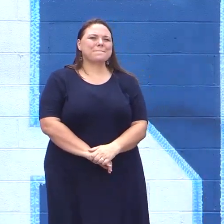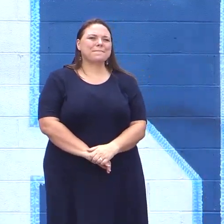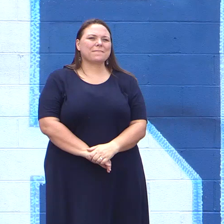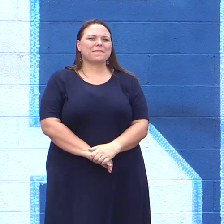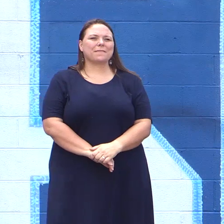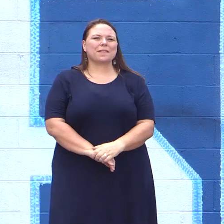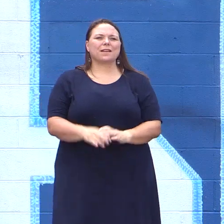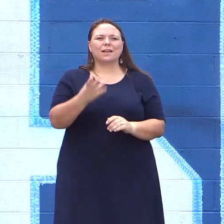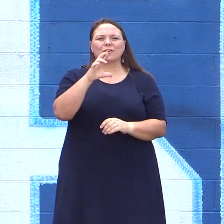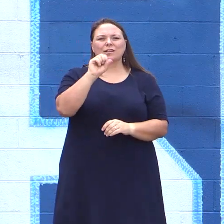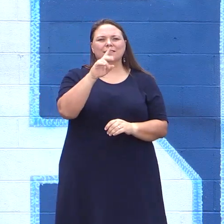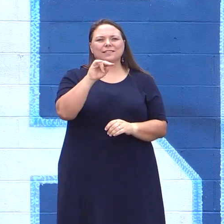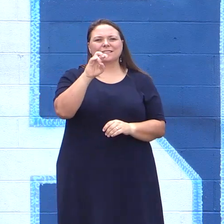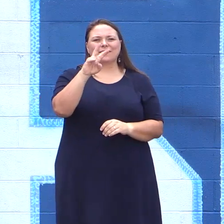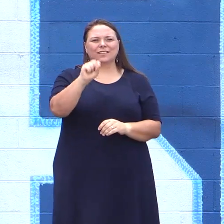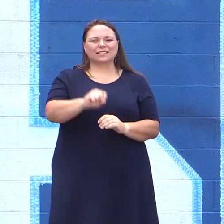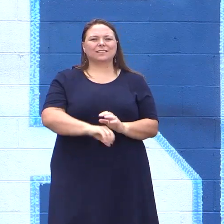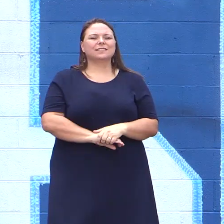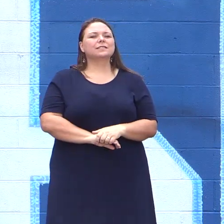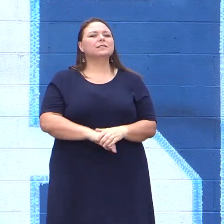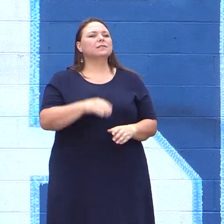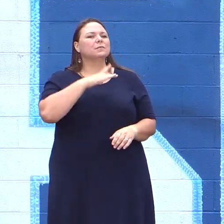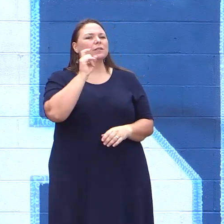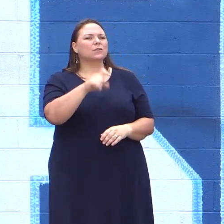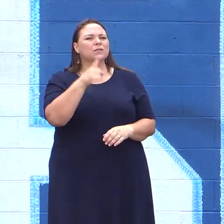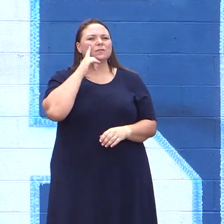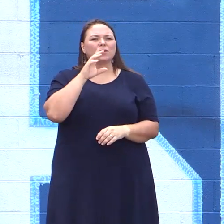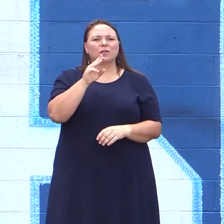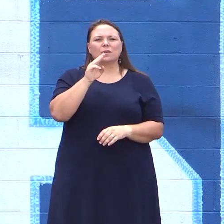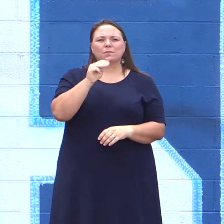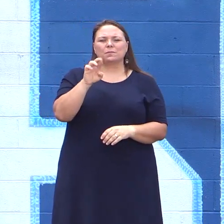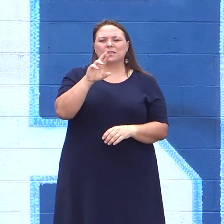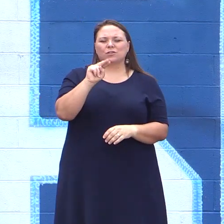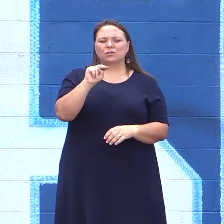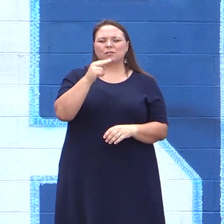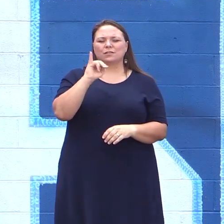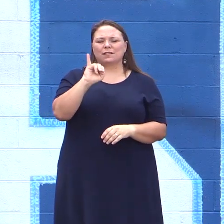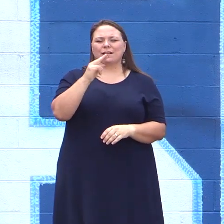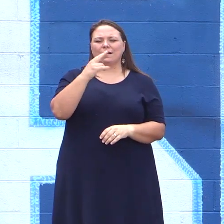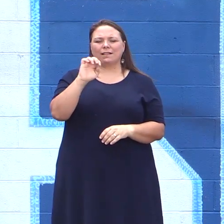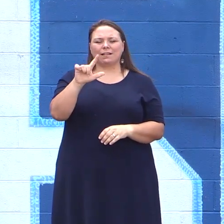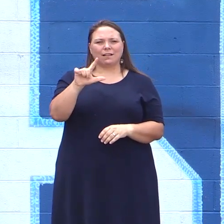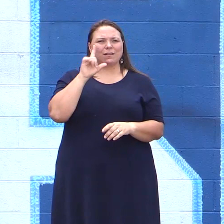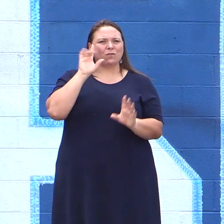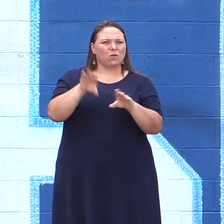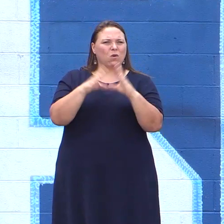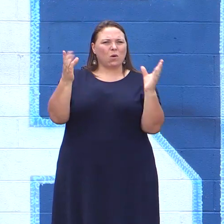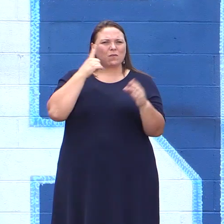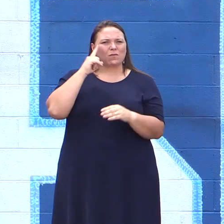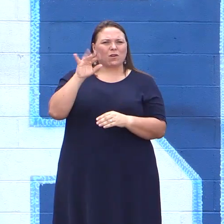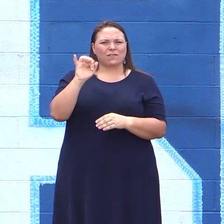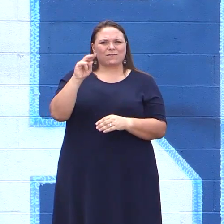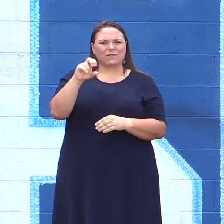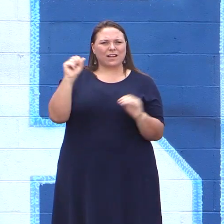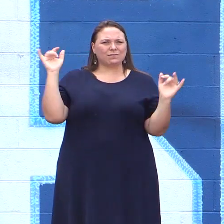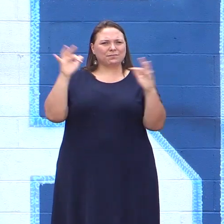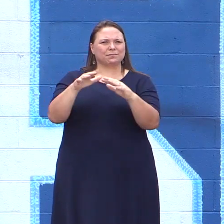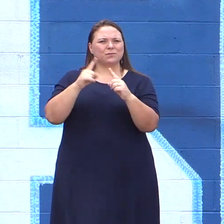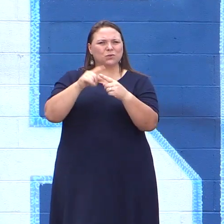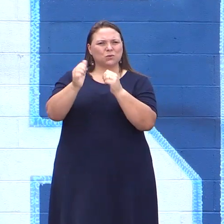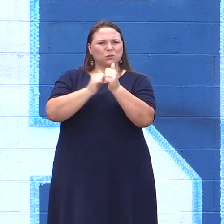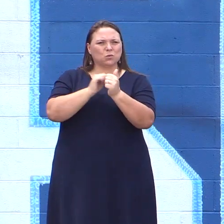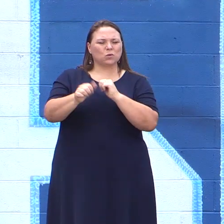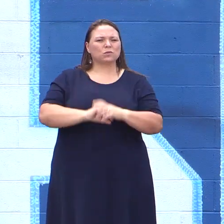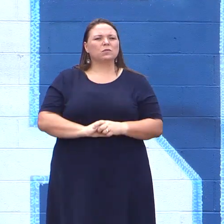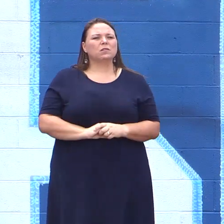Is that Chris Davis? It Channel is. 5? Yeah, my question is for Mr. Nihil regarding reopening to fans here at Nissan Stadium. So, number